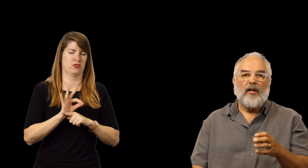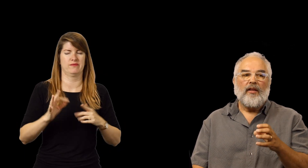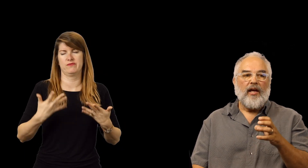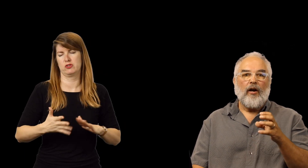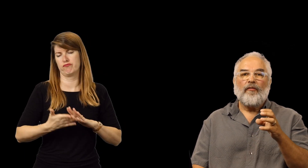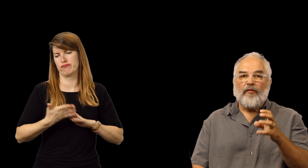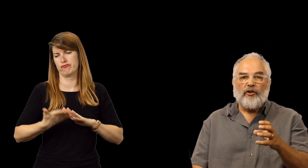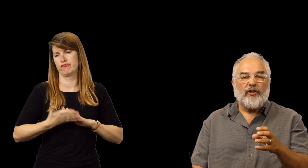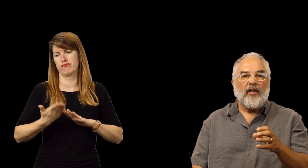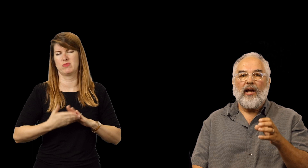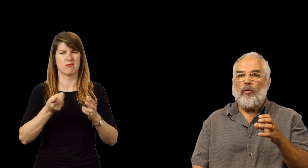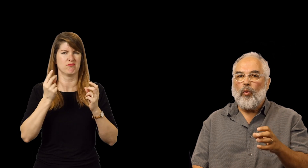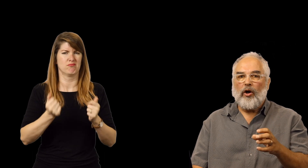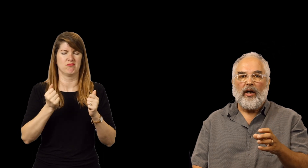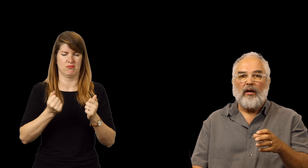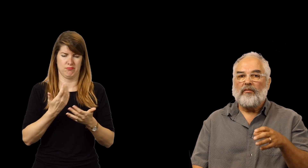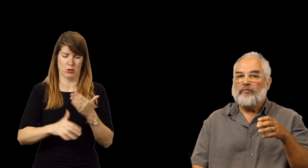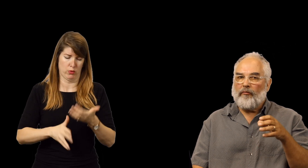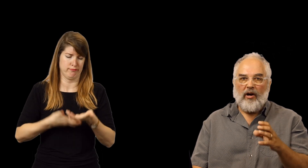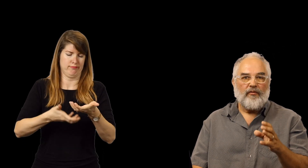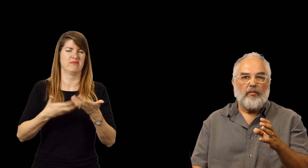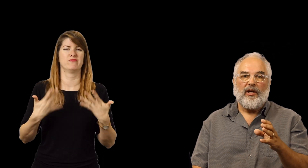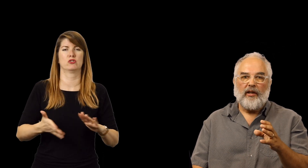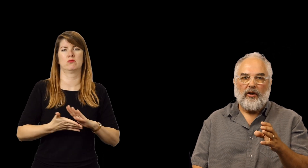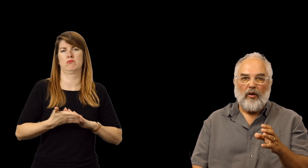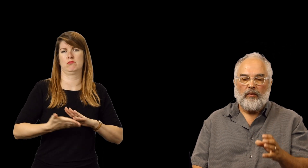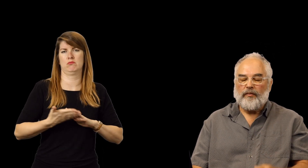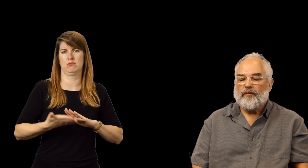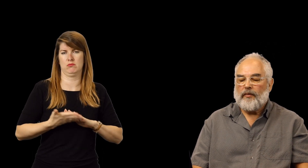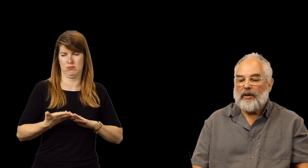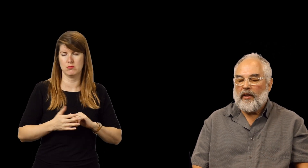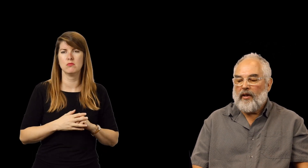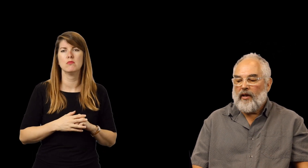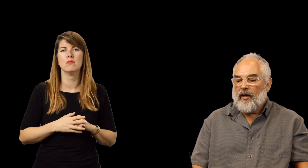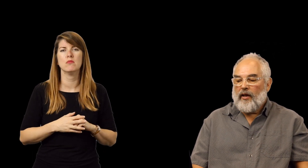online. They are functioning and working right from the get-go.